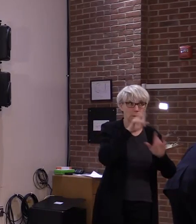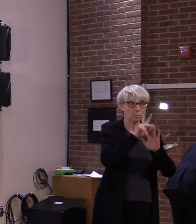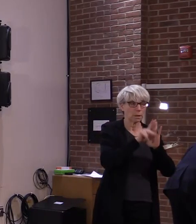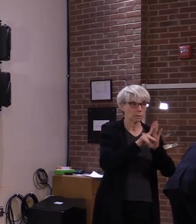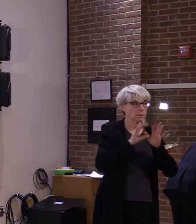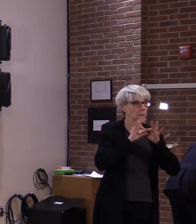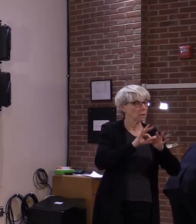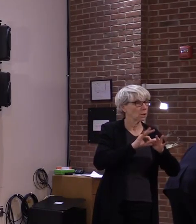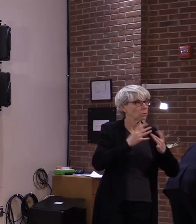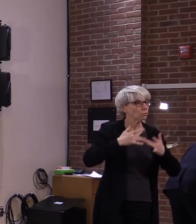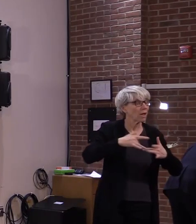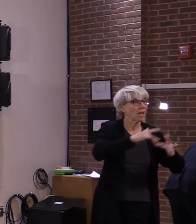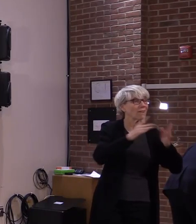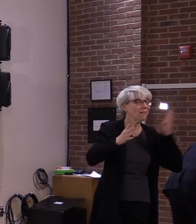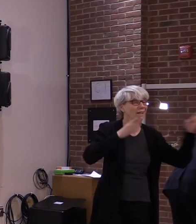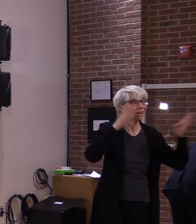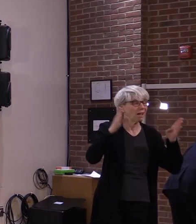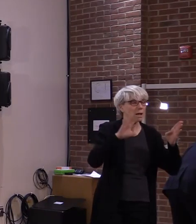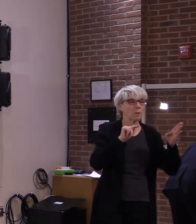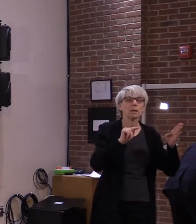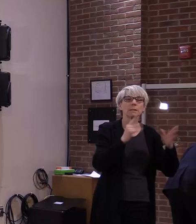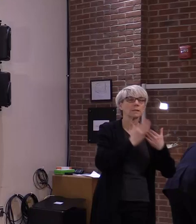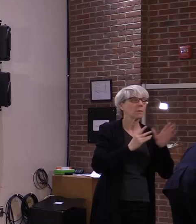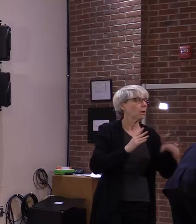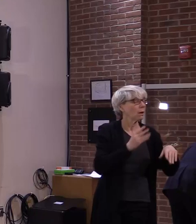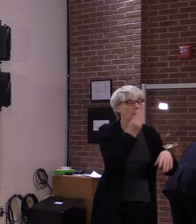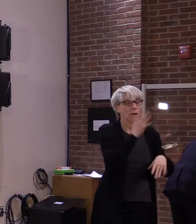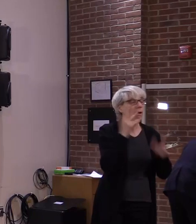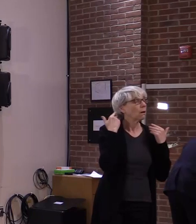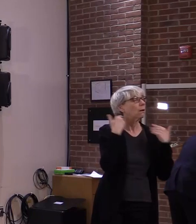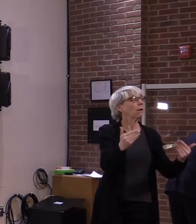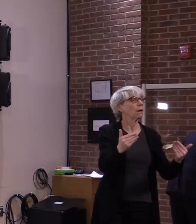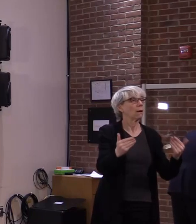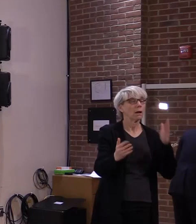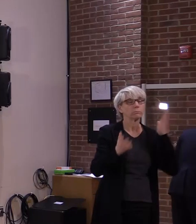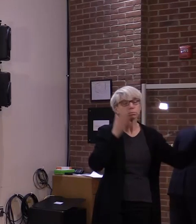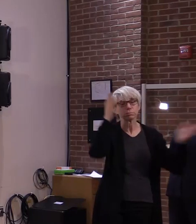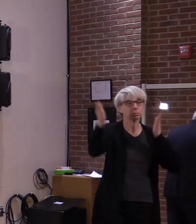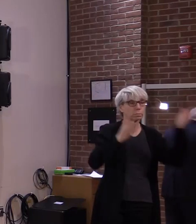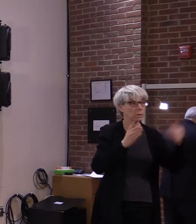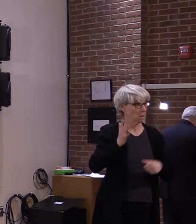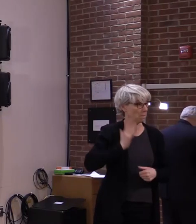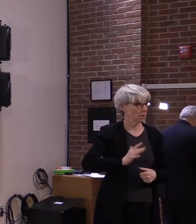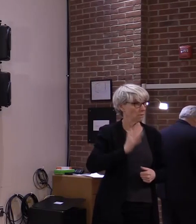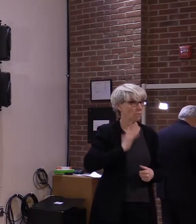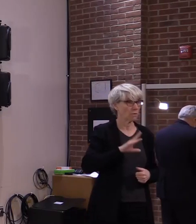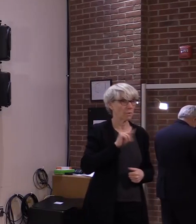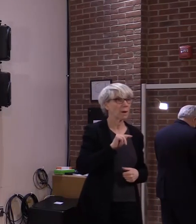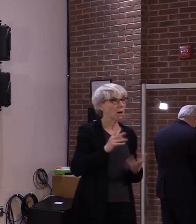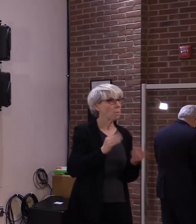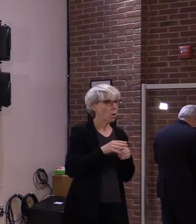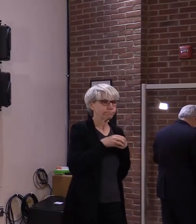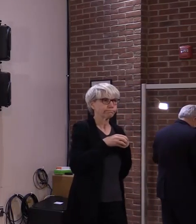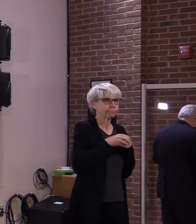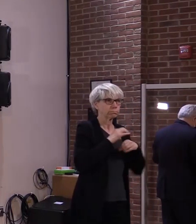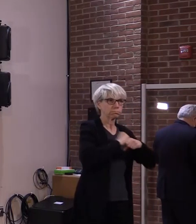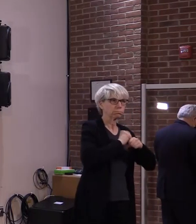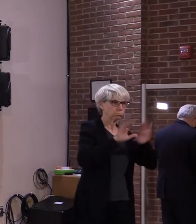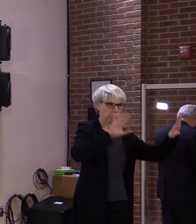not advised. While earlier in the pandemic, we at times existed like an island, during this current